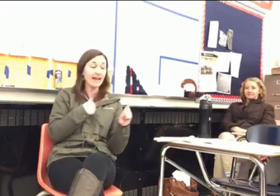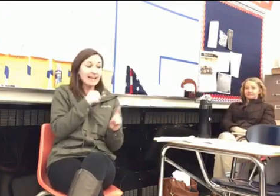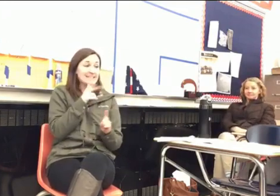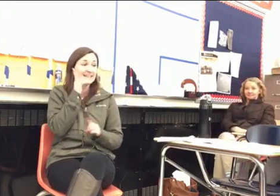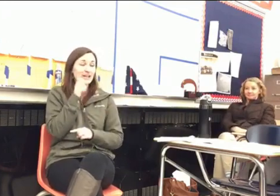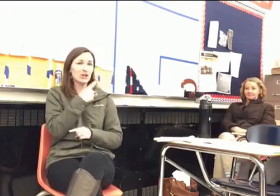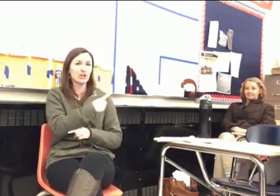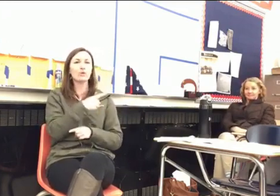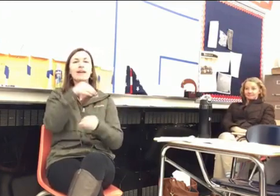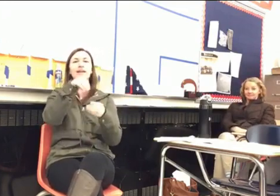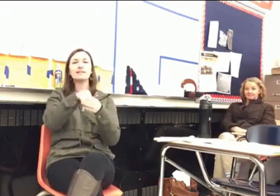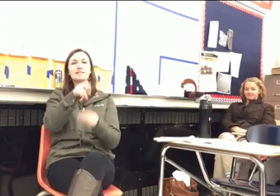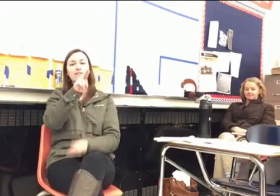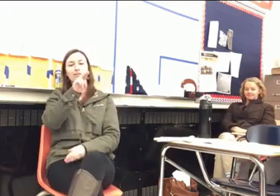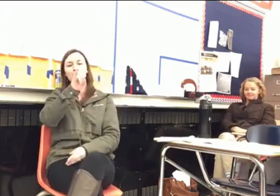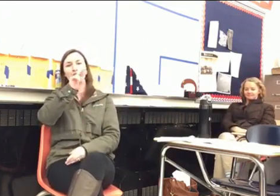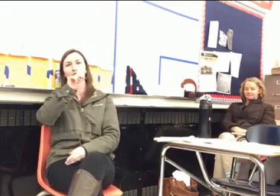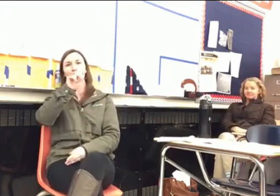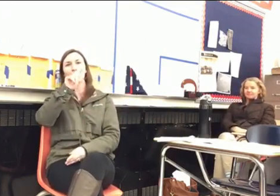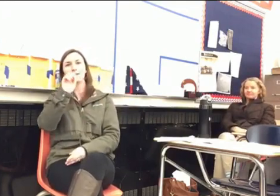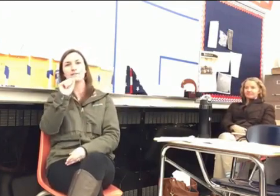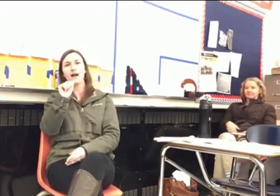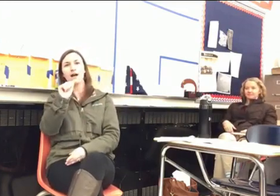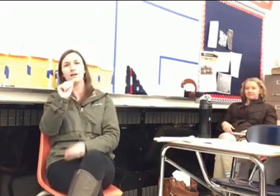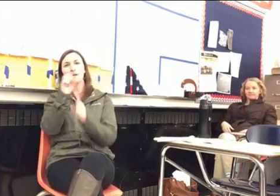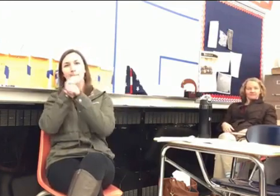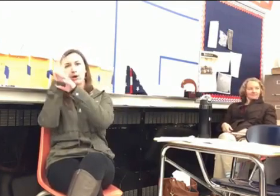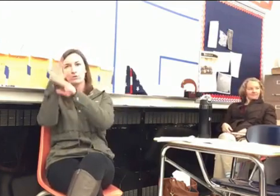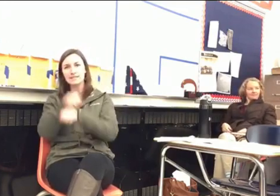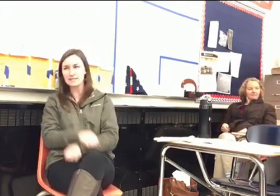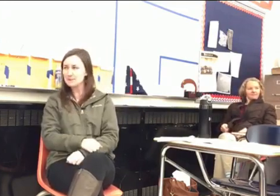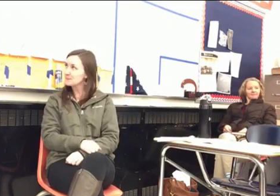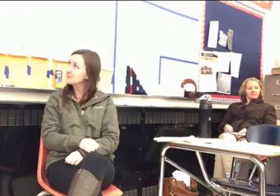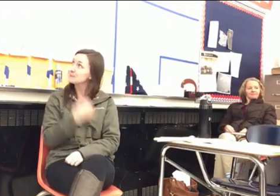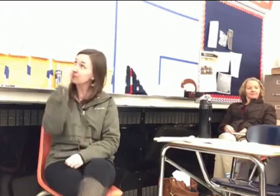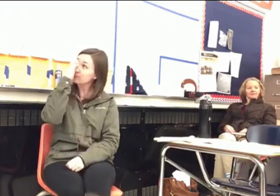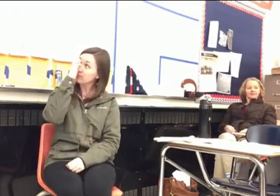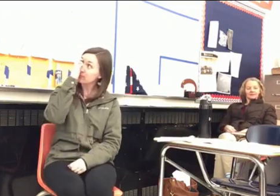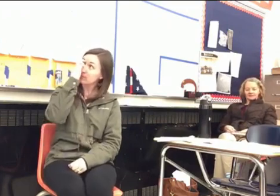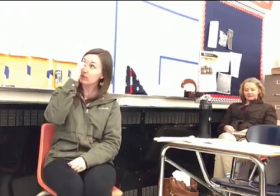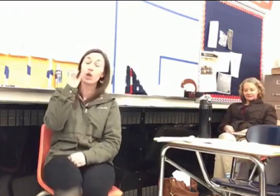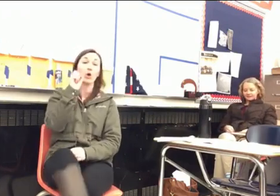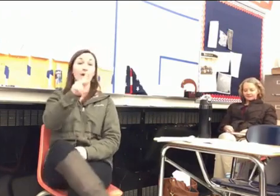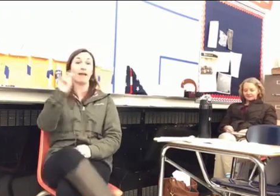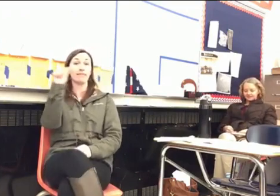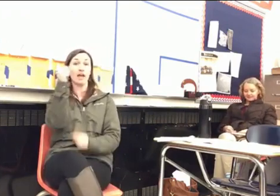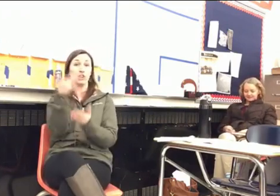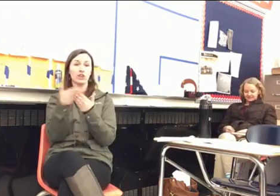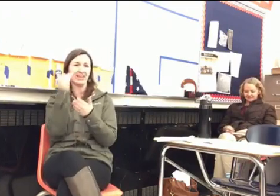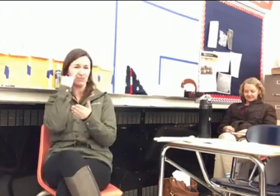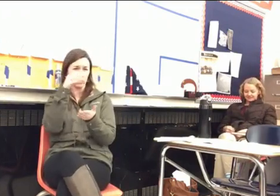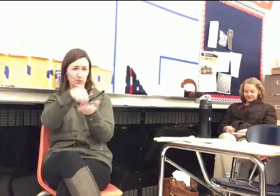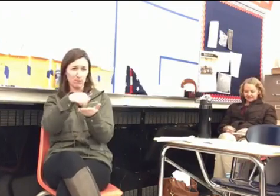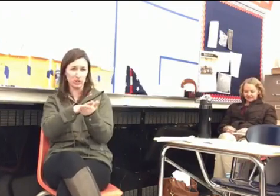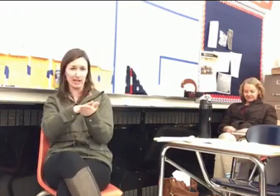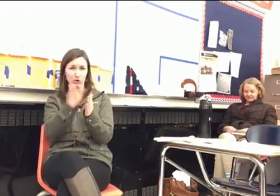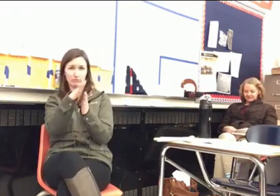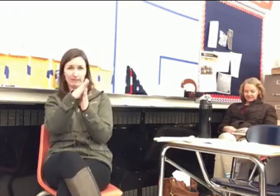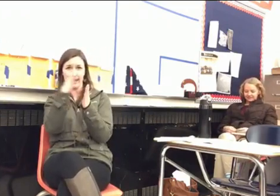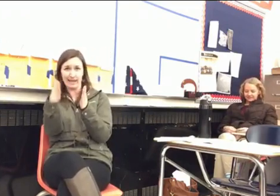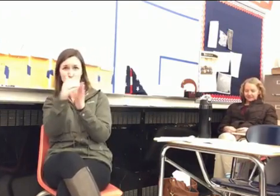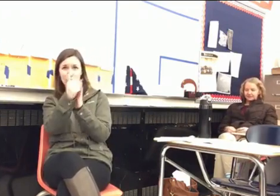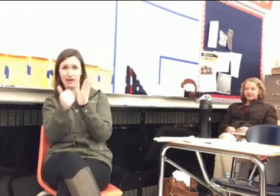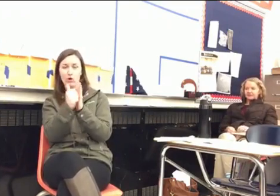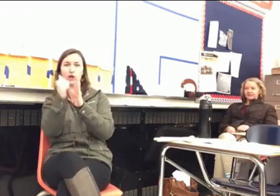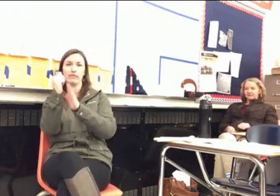Lake, Bald Mountain. Okay. All right. The other thing too, and if you want to put this next to the Antiquities Act, is the